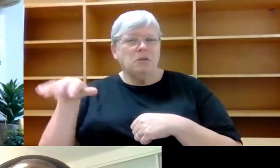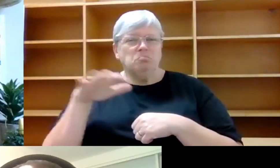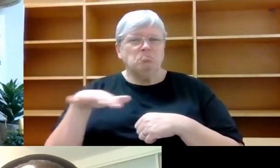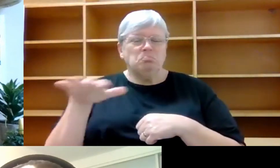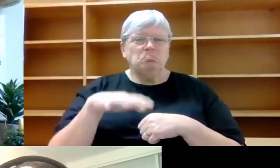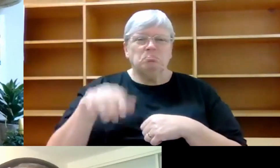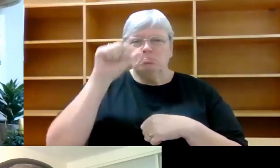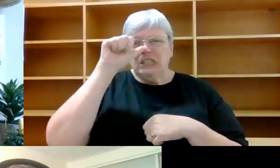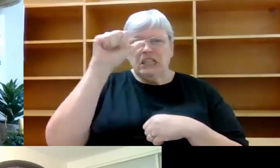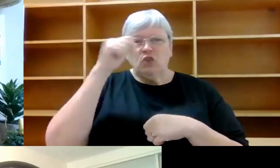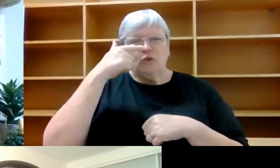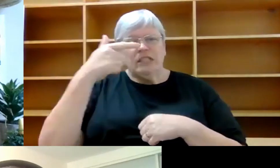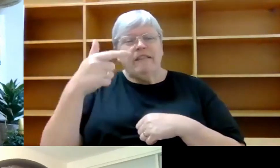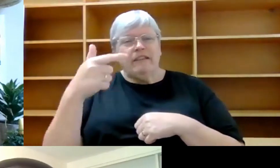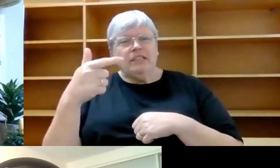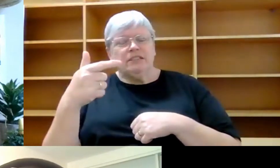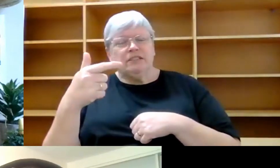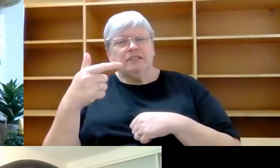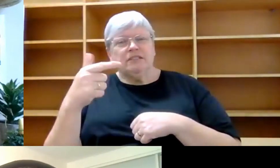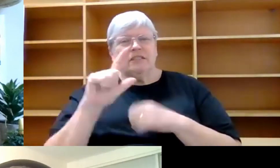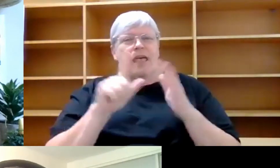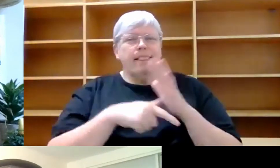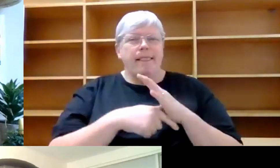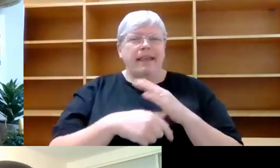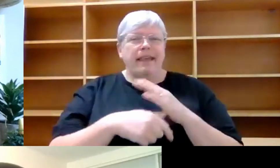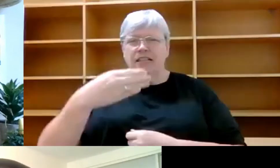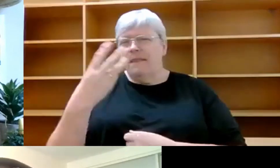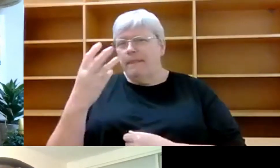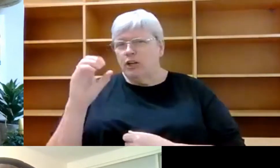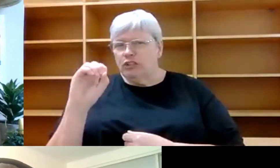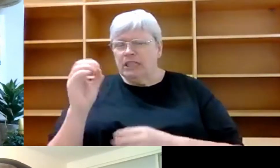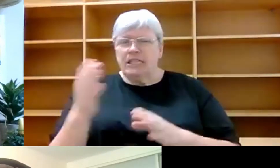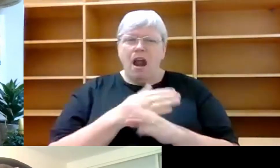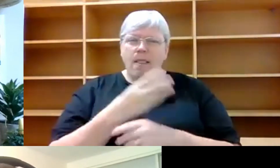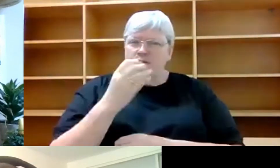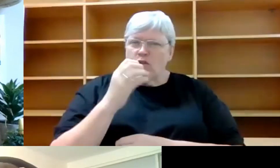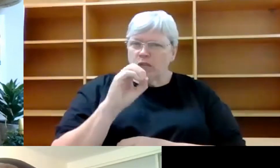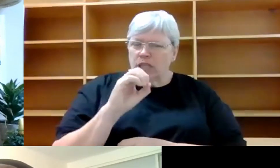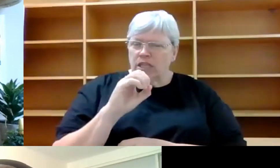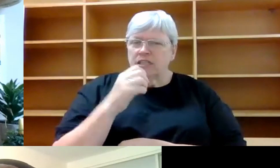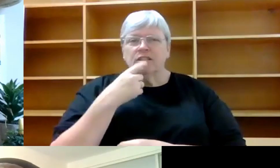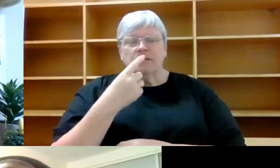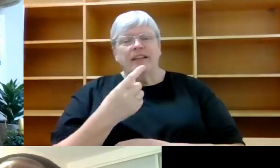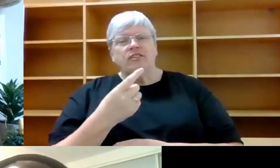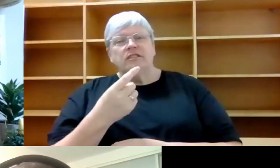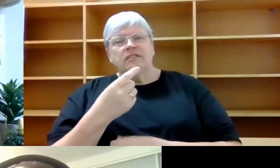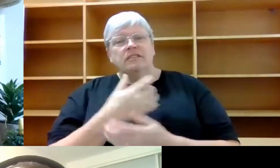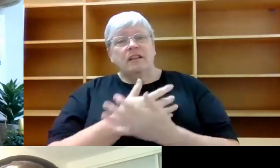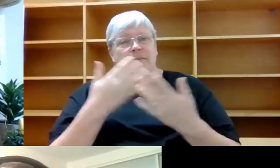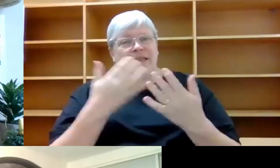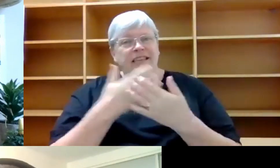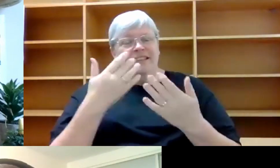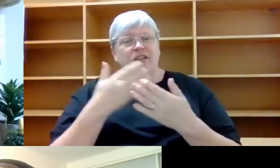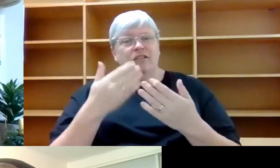6 or 7 years old, and this is in the late 1930s, early 1940s, she mentioned that many of the elders